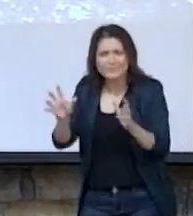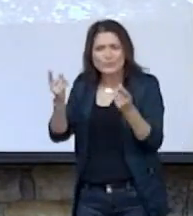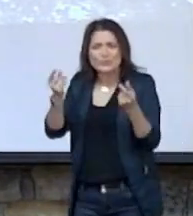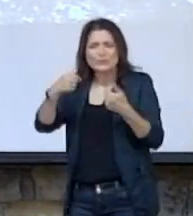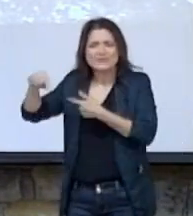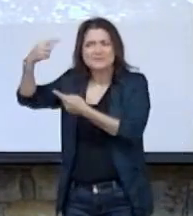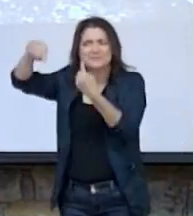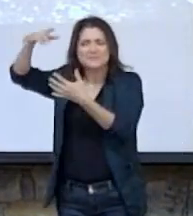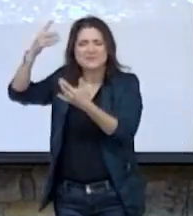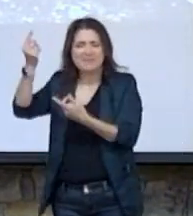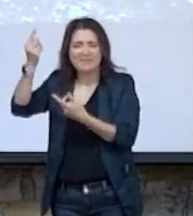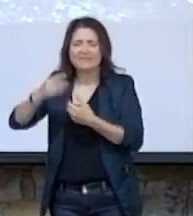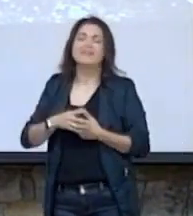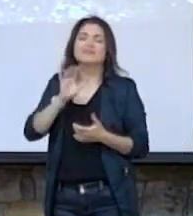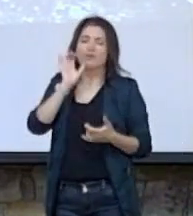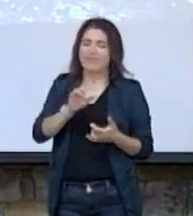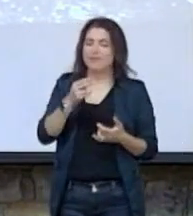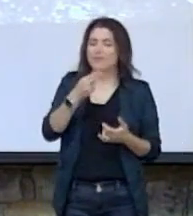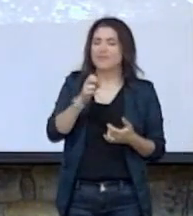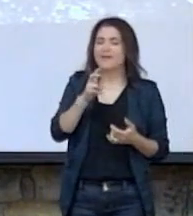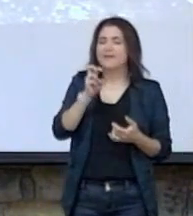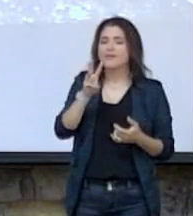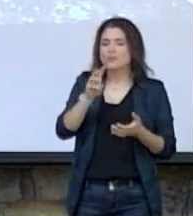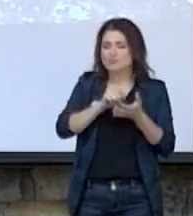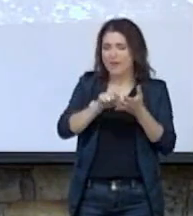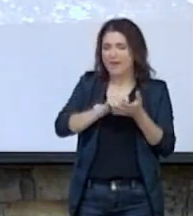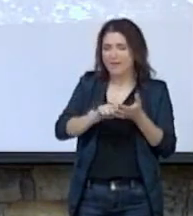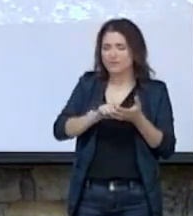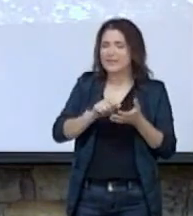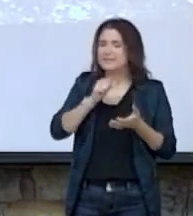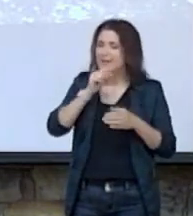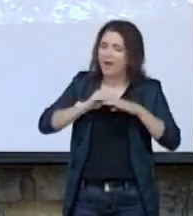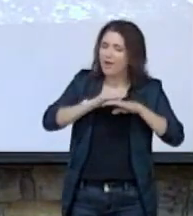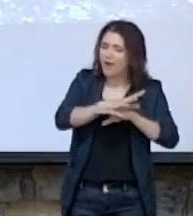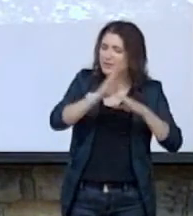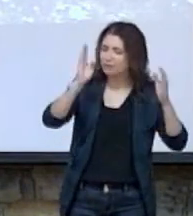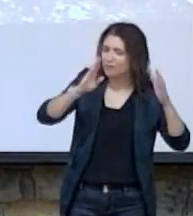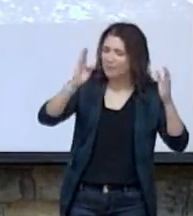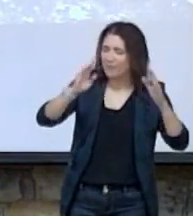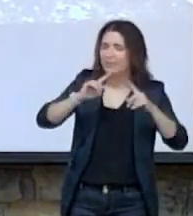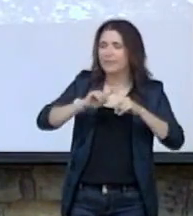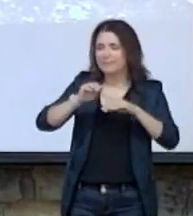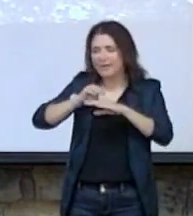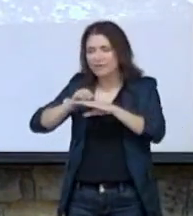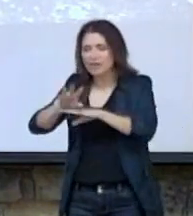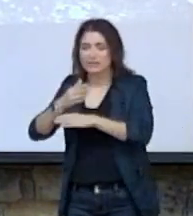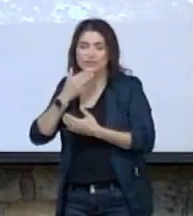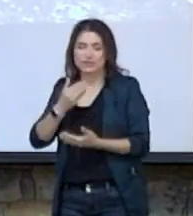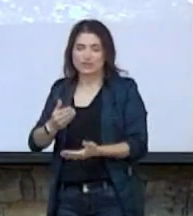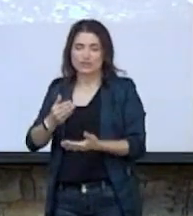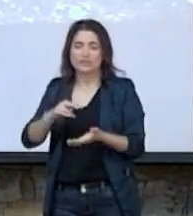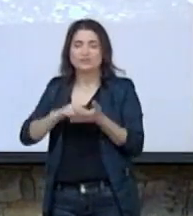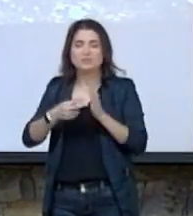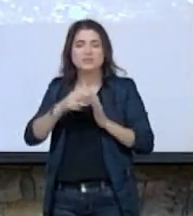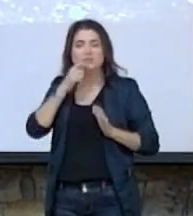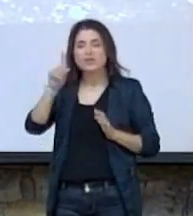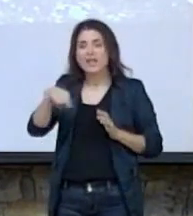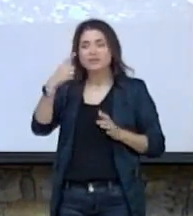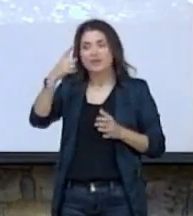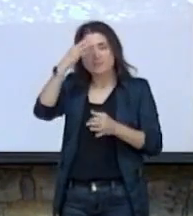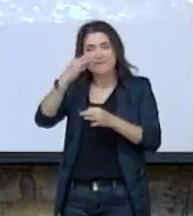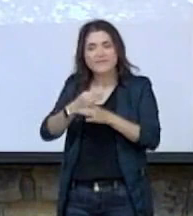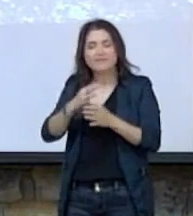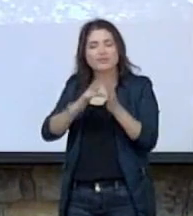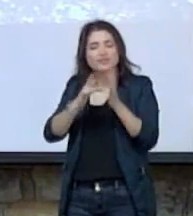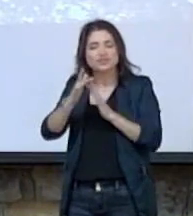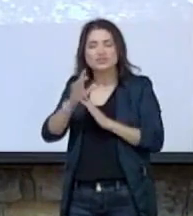Here the Hebrews writer is kind of getting to that point, but it's not causing trouble. It's doing something good. We're not just going to be faithful to Jesus. We're not just going to draw